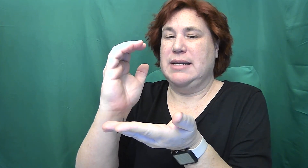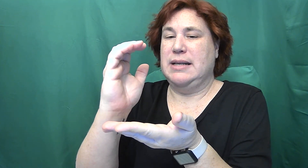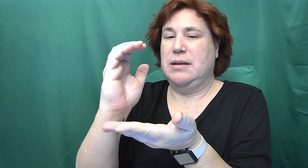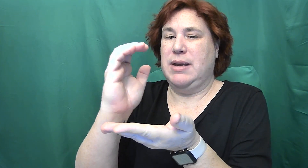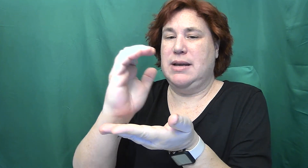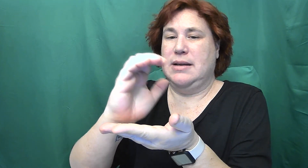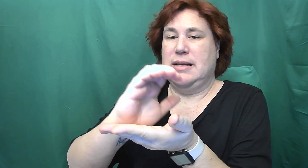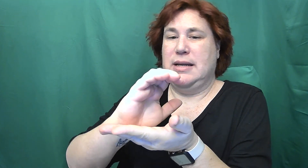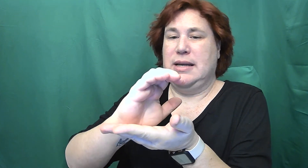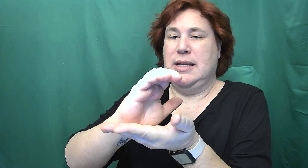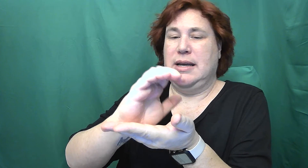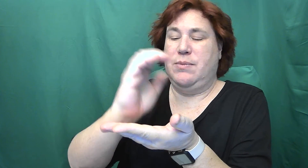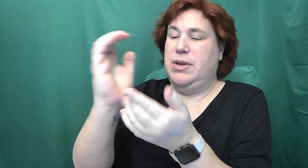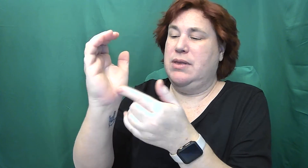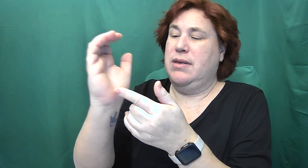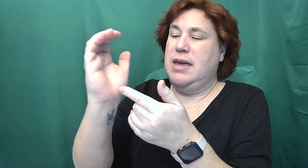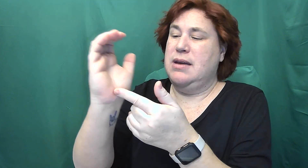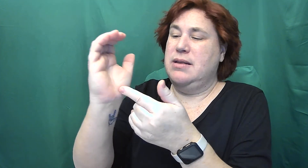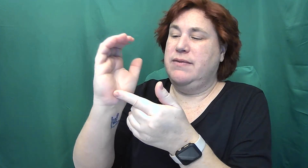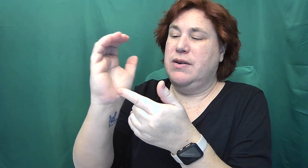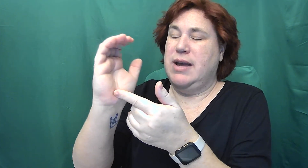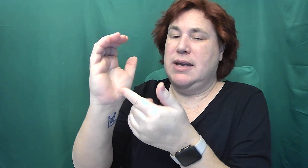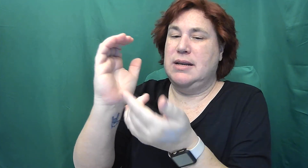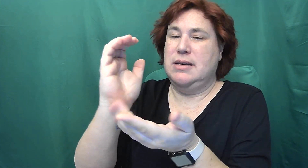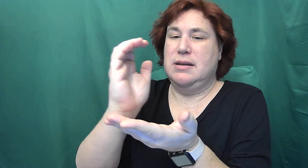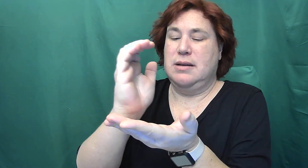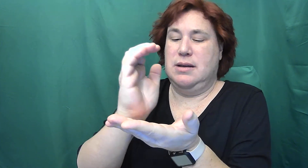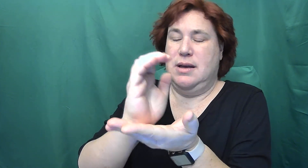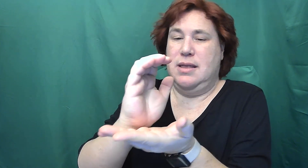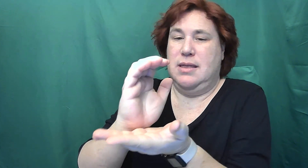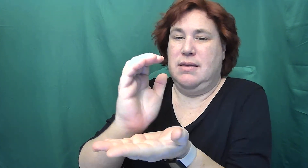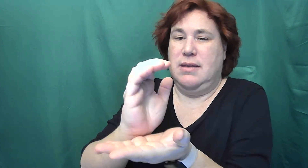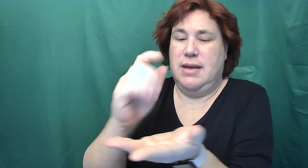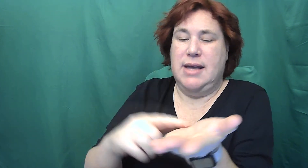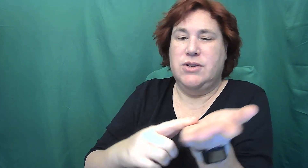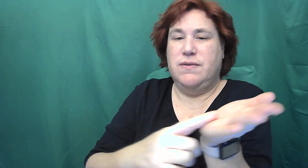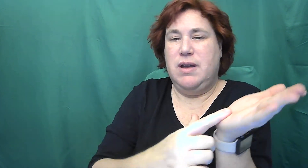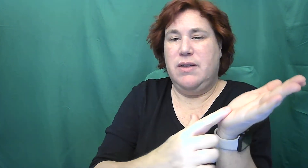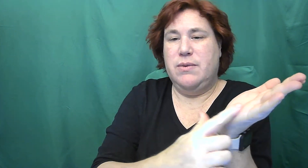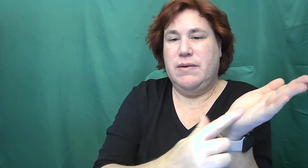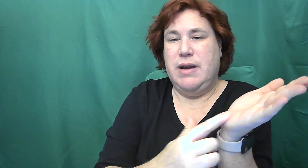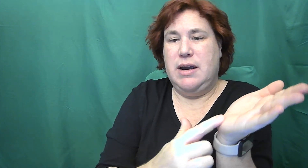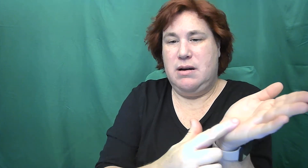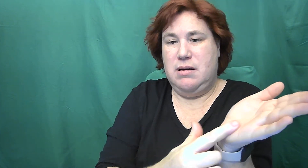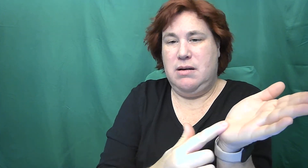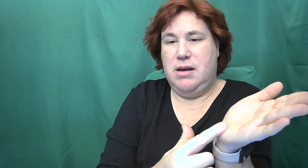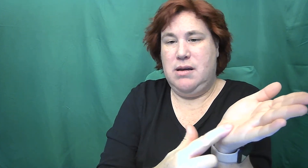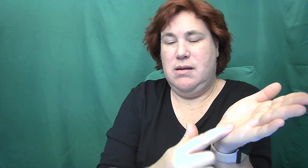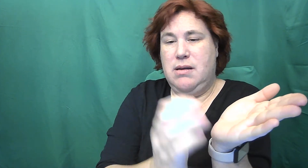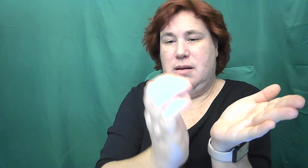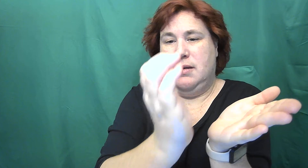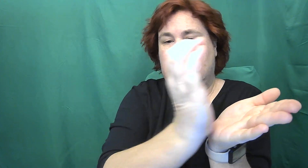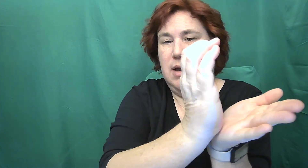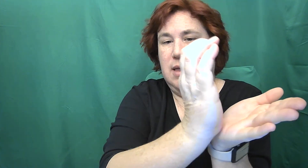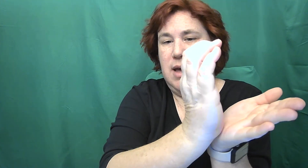little bit. Put the heel of your hand on the edge of the other one right here, okay? So like that,